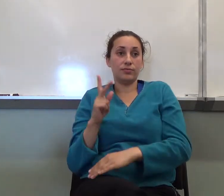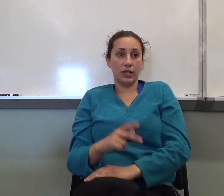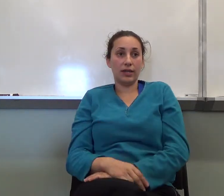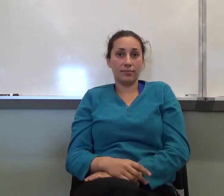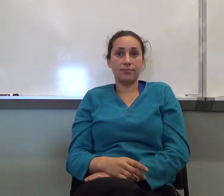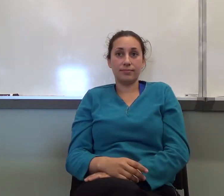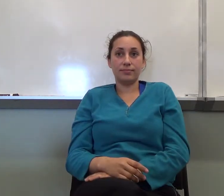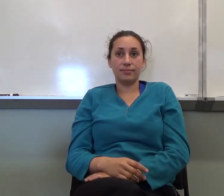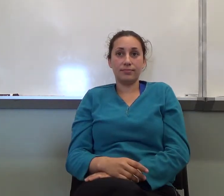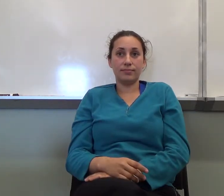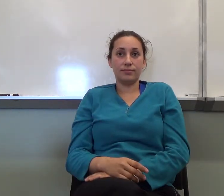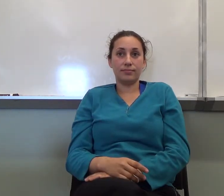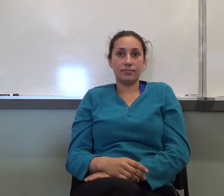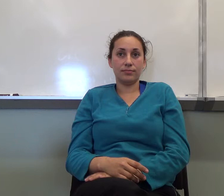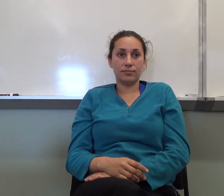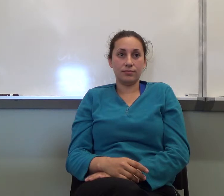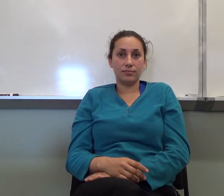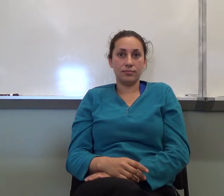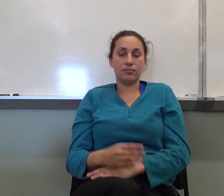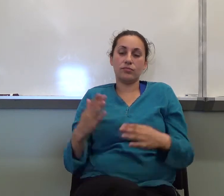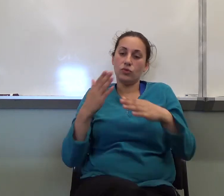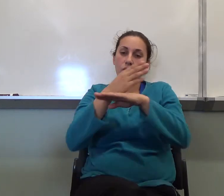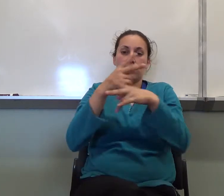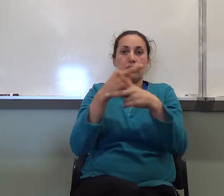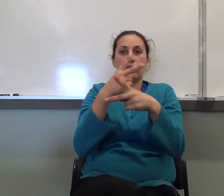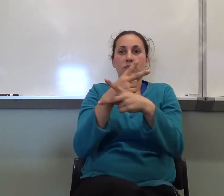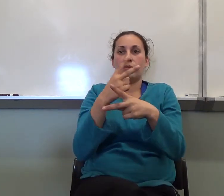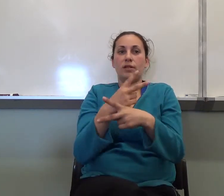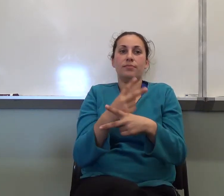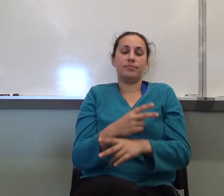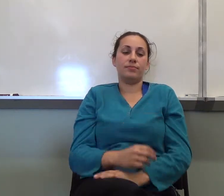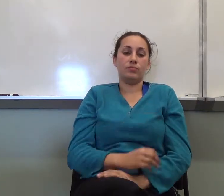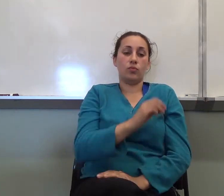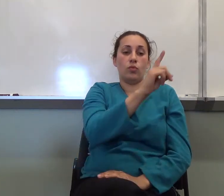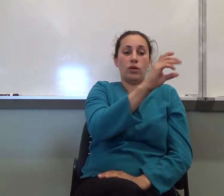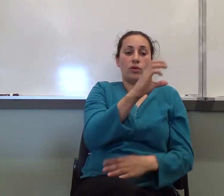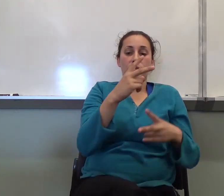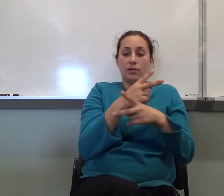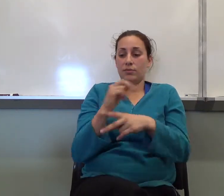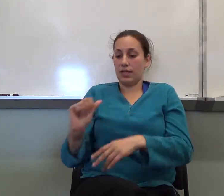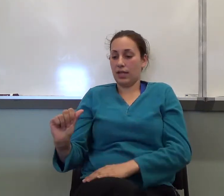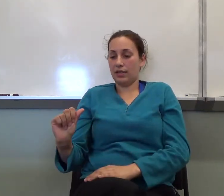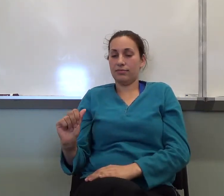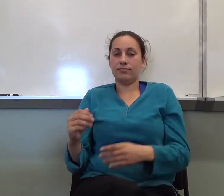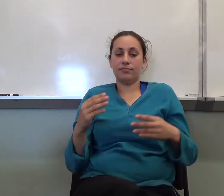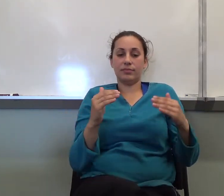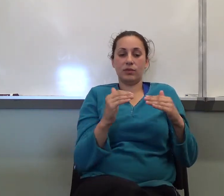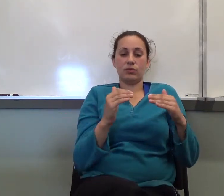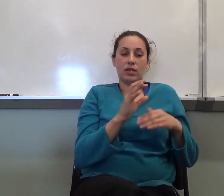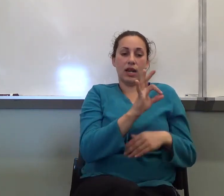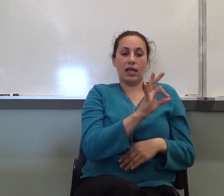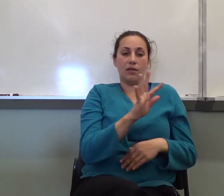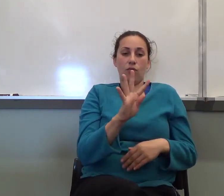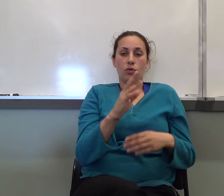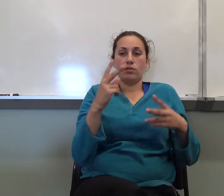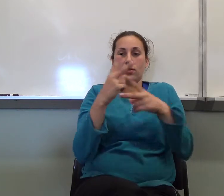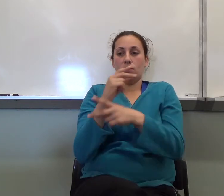Okay. Cross multiply. 100 times A is equal to 94 times 120.